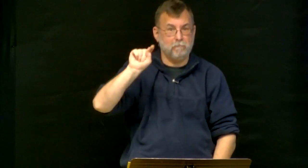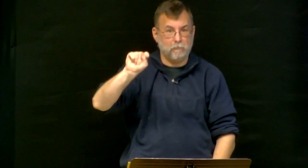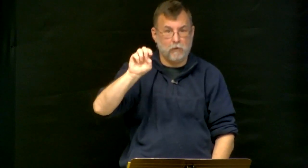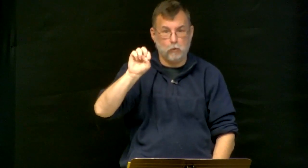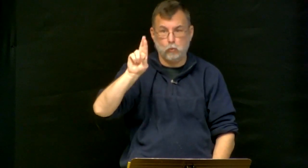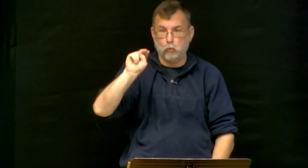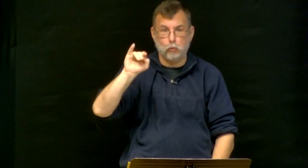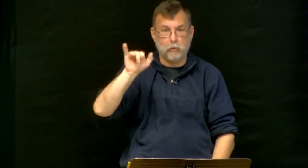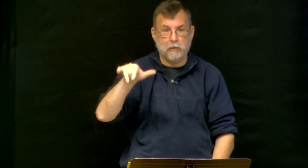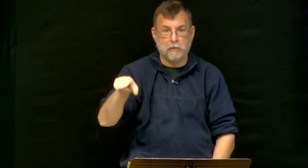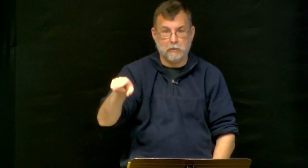I joined a fraternity.